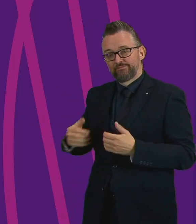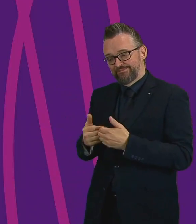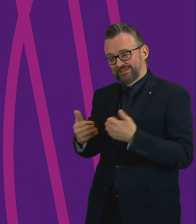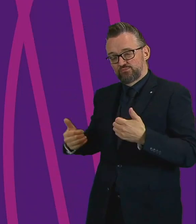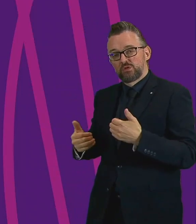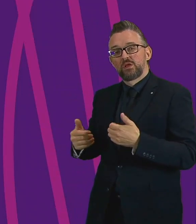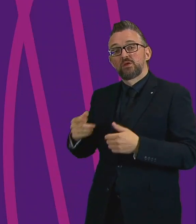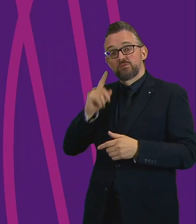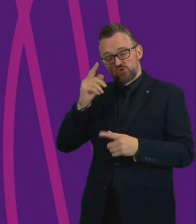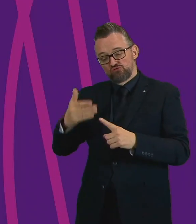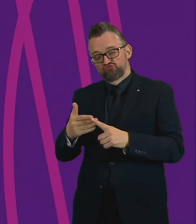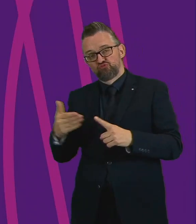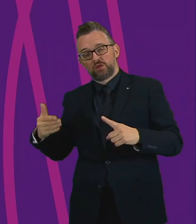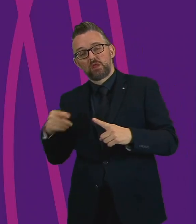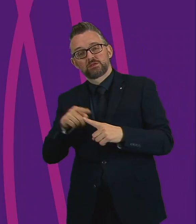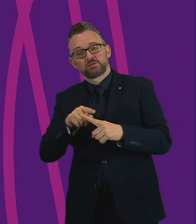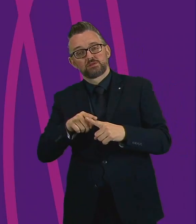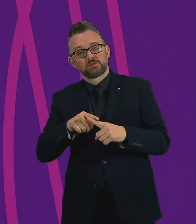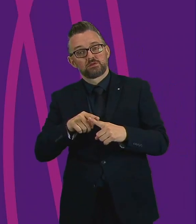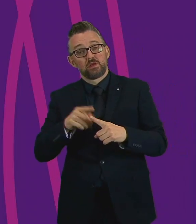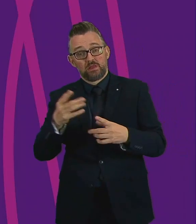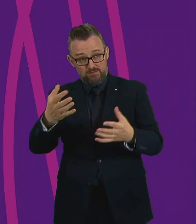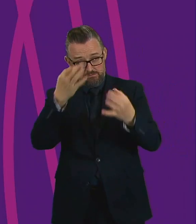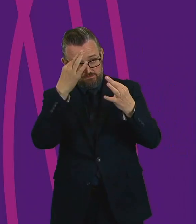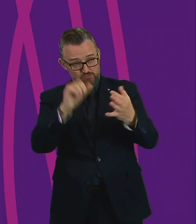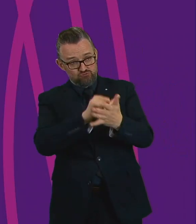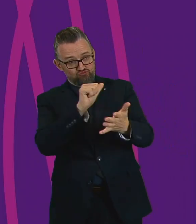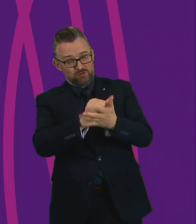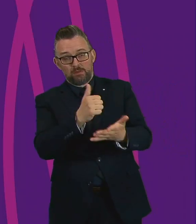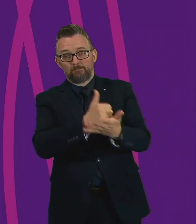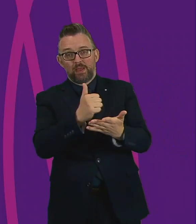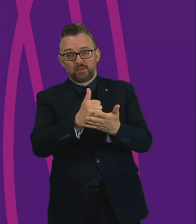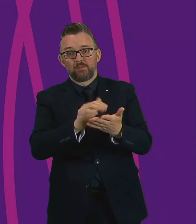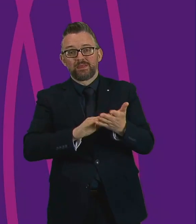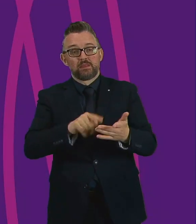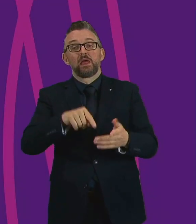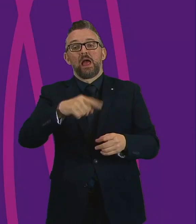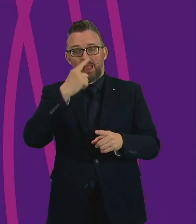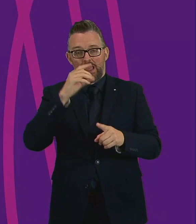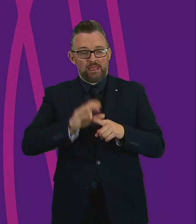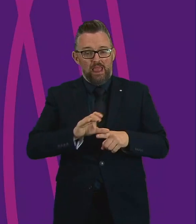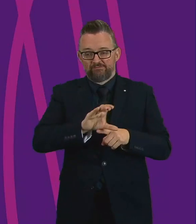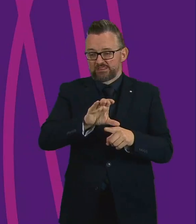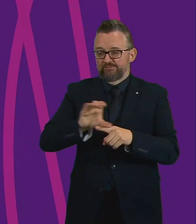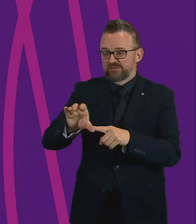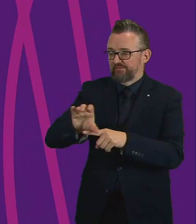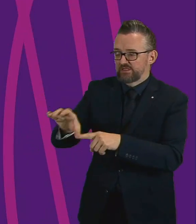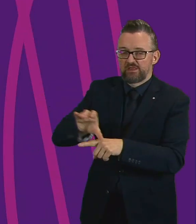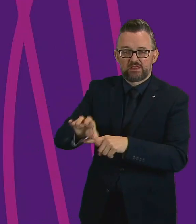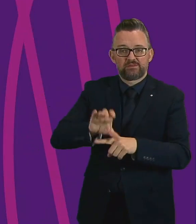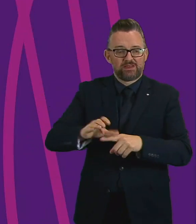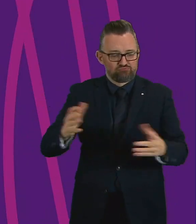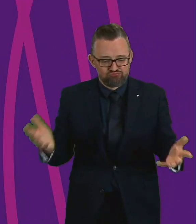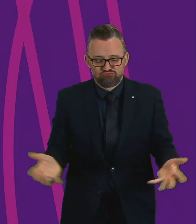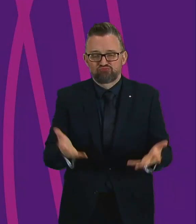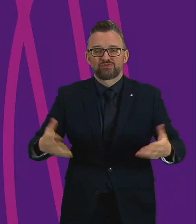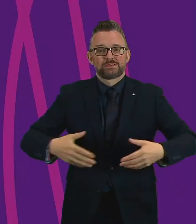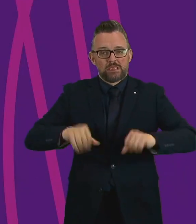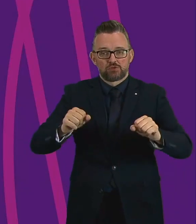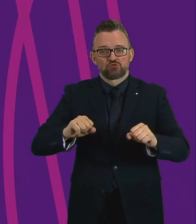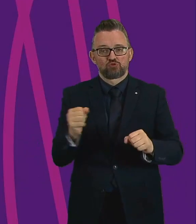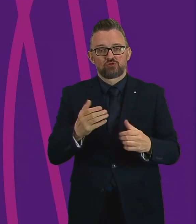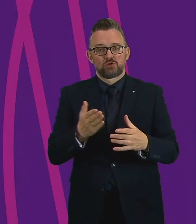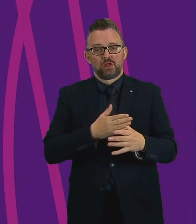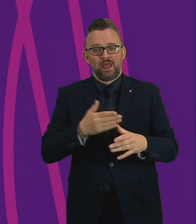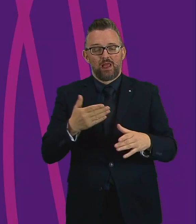be recognised as a proper bank and as such can invest to stimulate the Scottish economy. Last